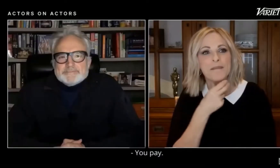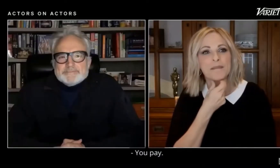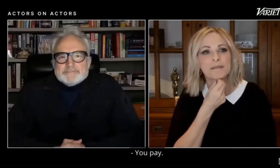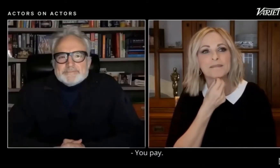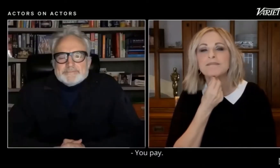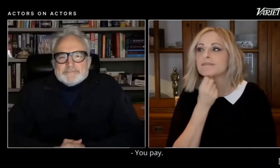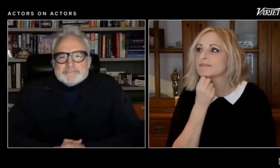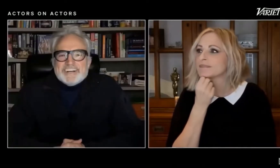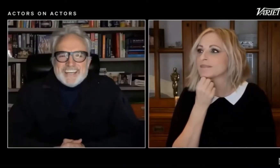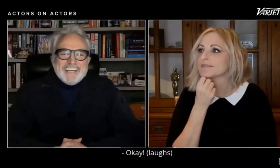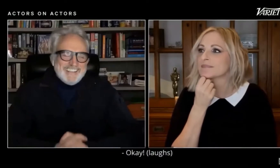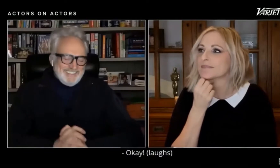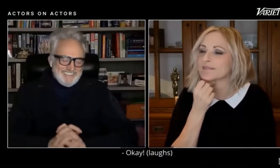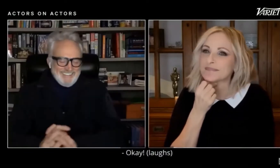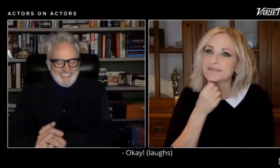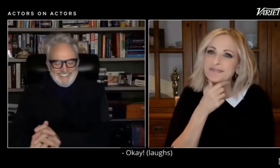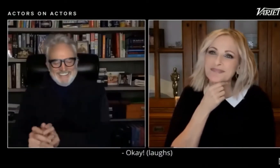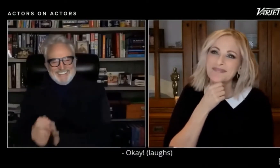You pay.